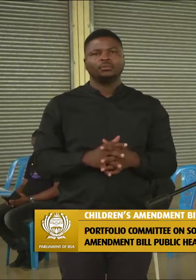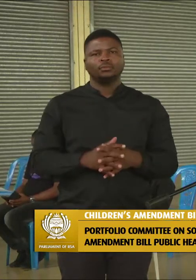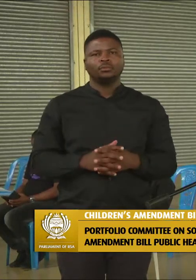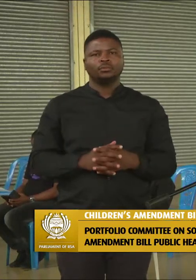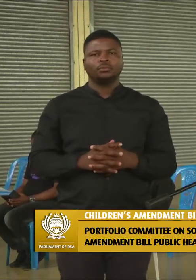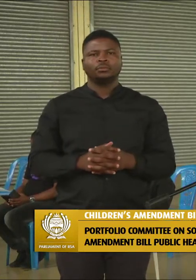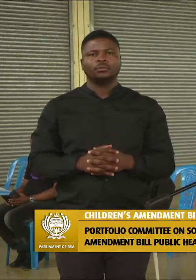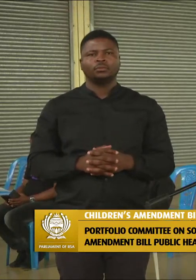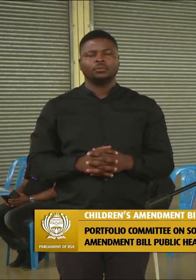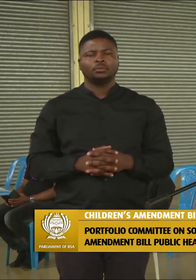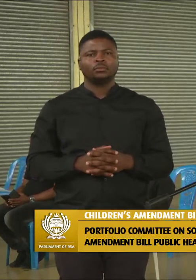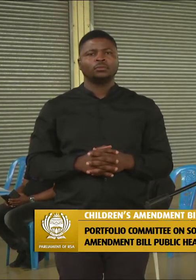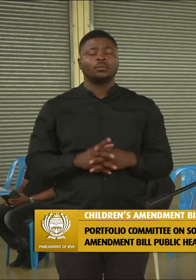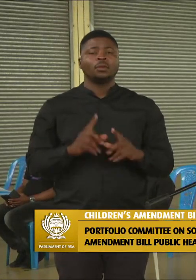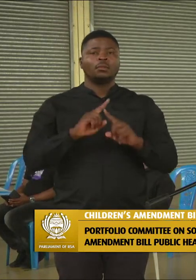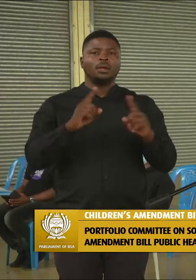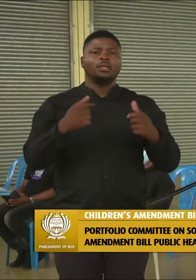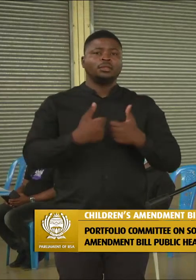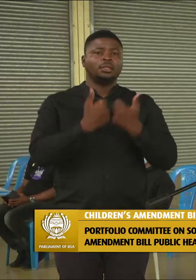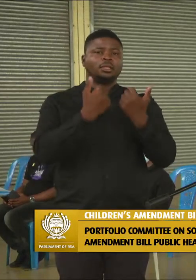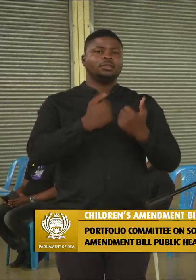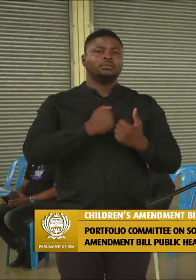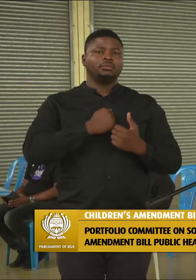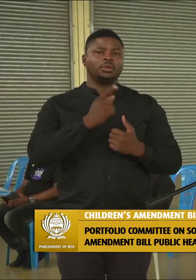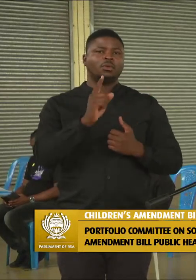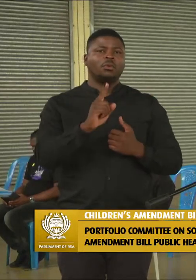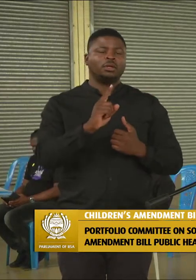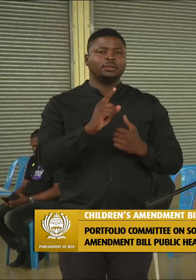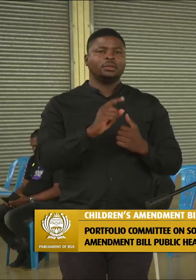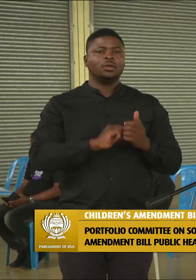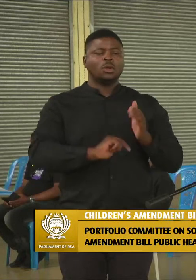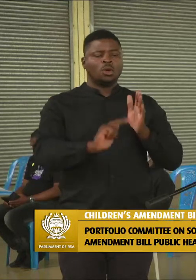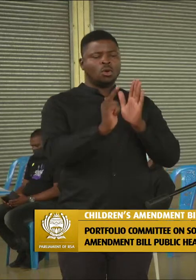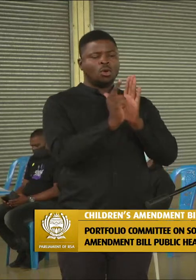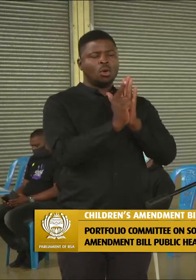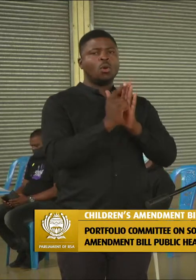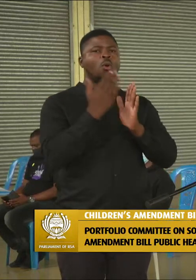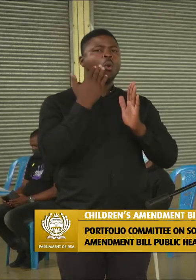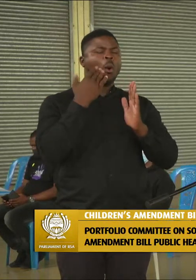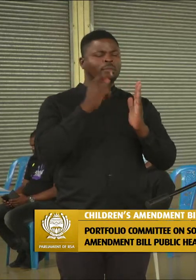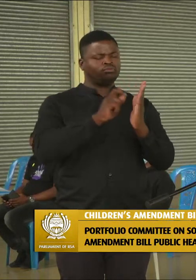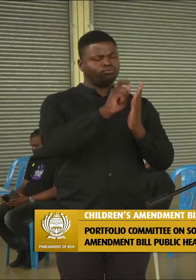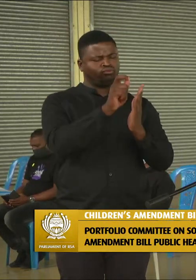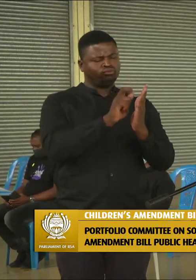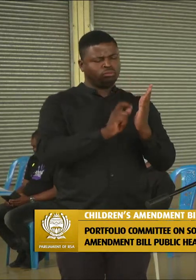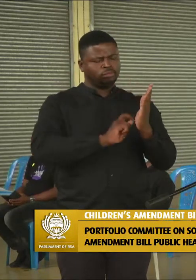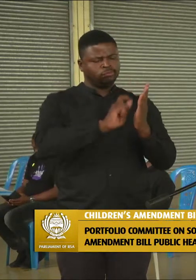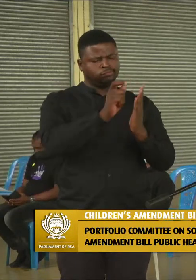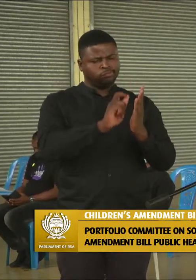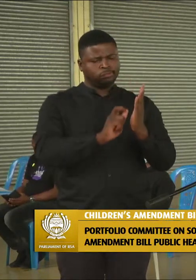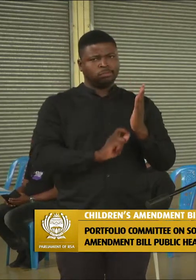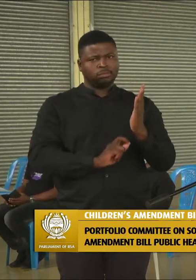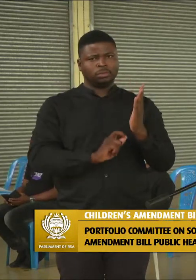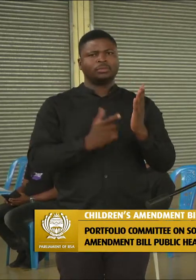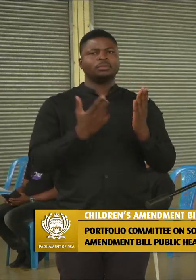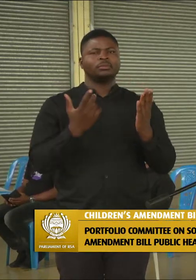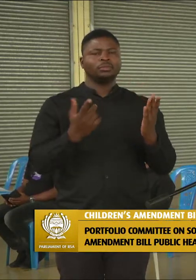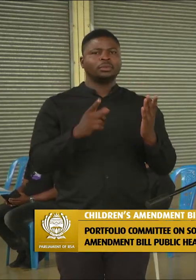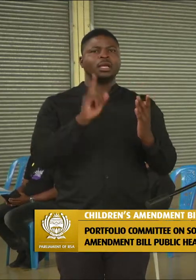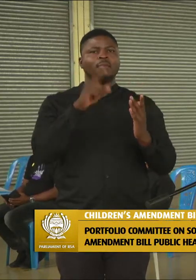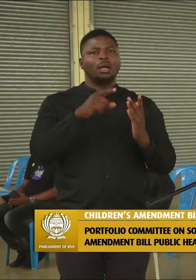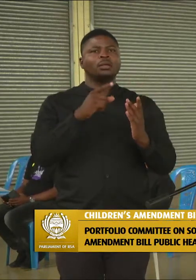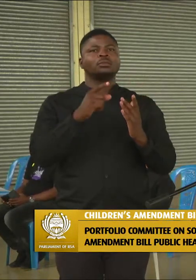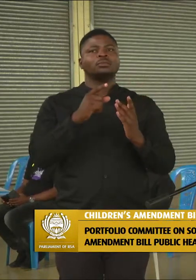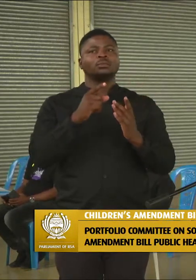inkinga yami ukuthi umthetho uma udraftwa phansi noma umuhle ekutheni uvikela